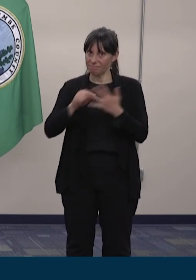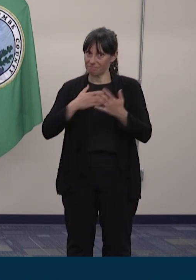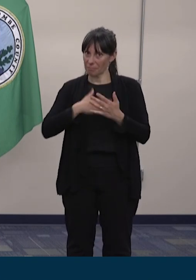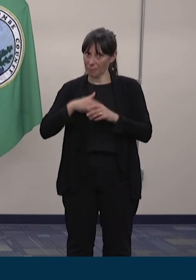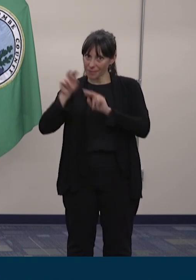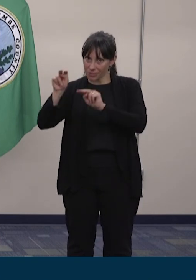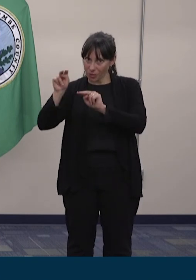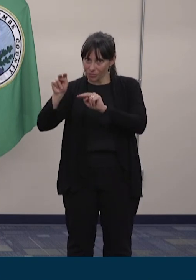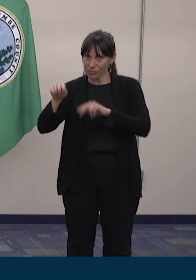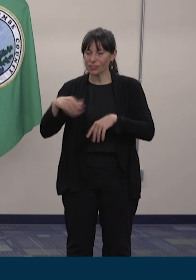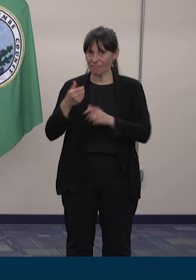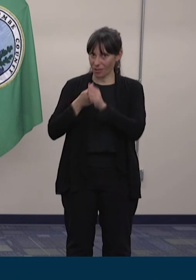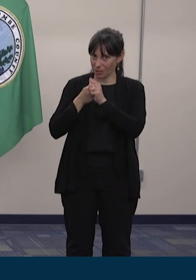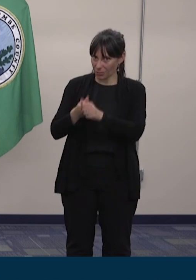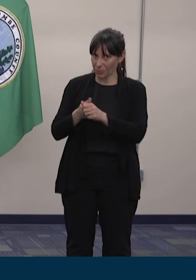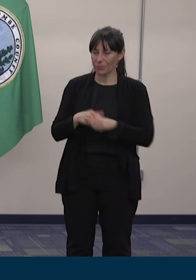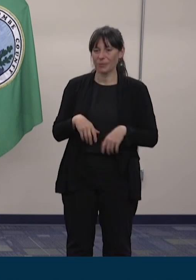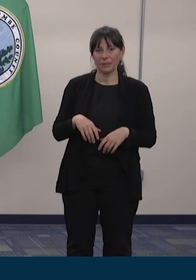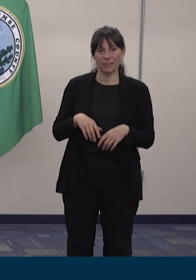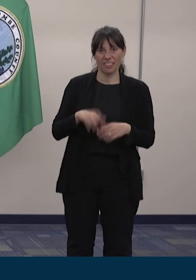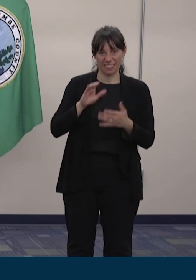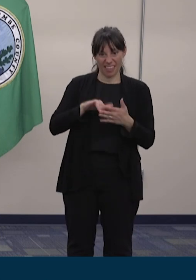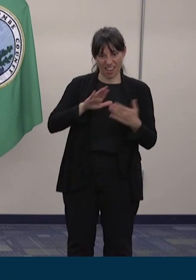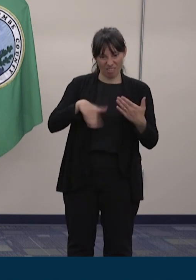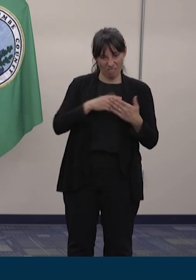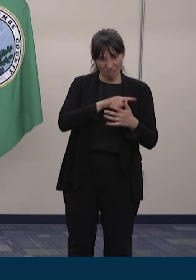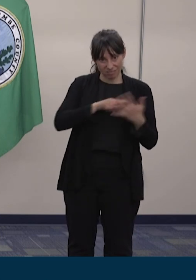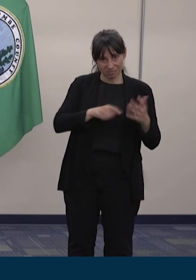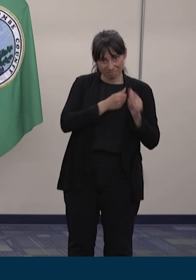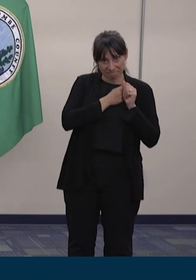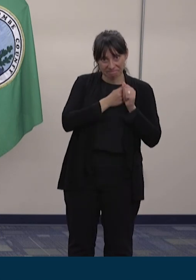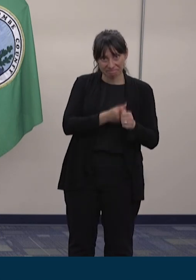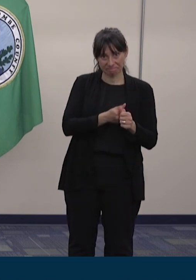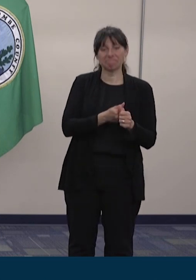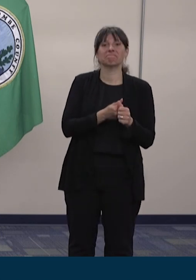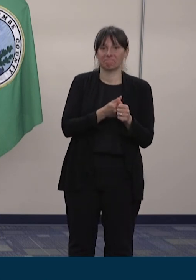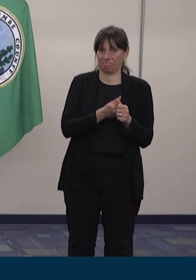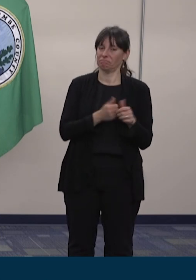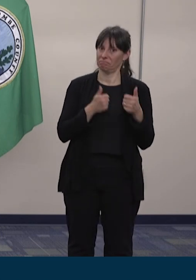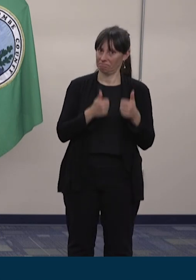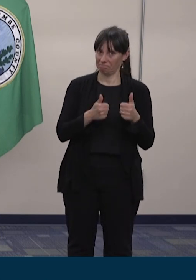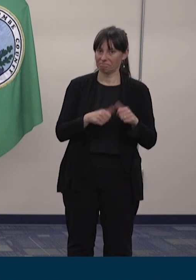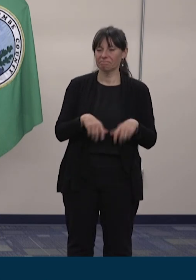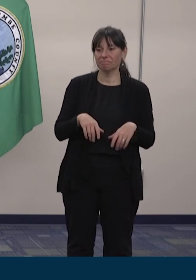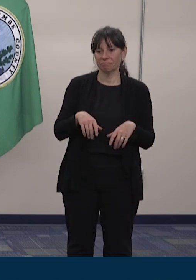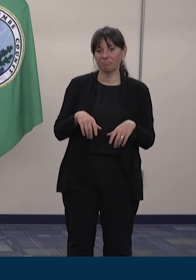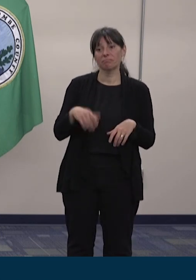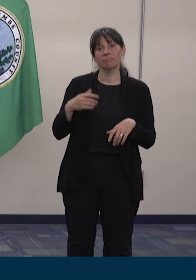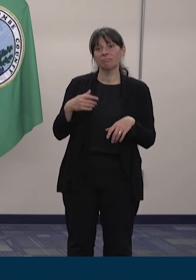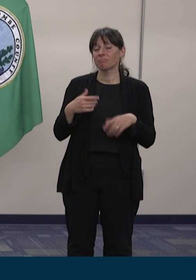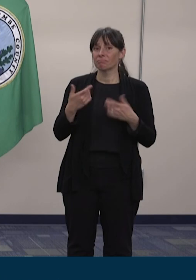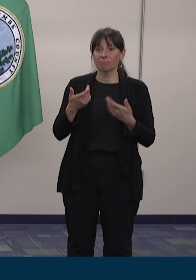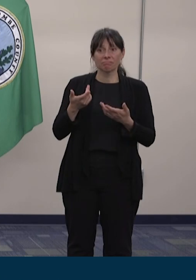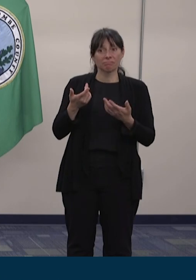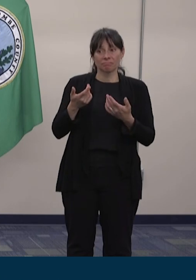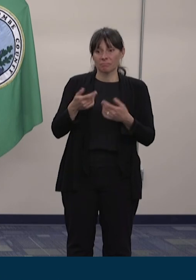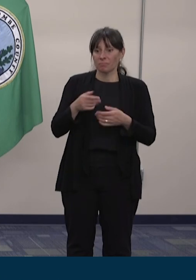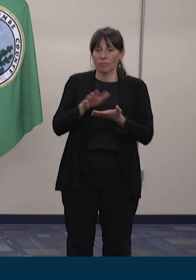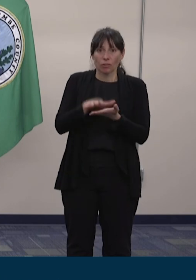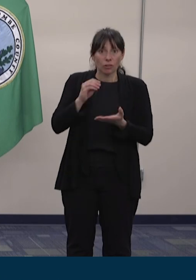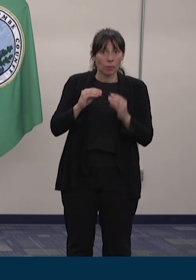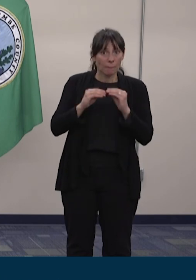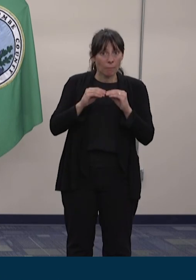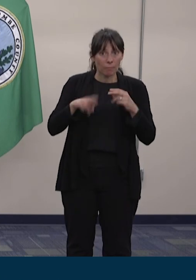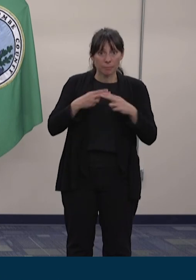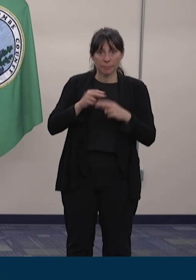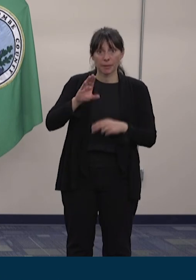And together Y we'll juntas learn more about what's going on vamos a in the aprender community más related de to lo que está pasando en la COVID-19 comunidad relacionada con el COVID-19 and work y to